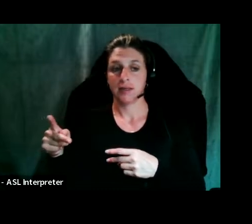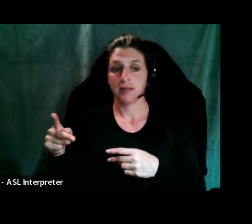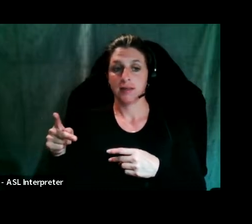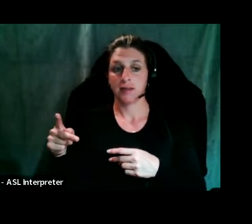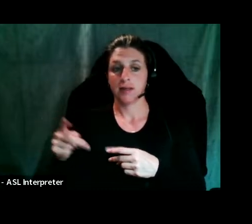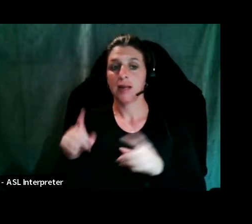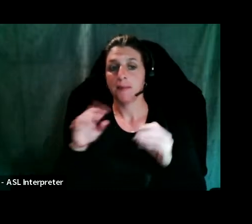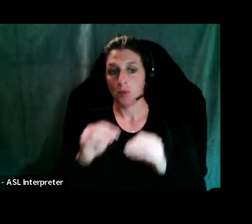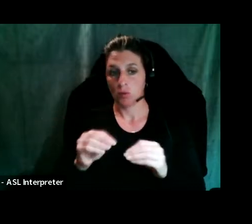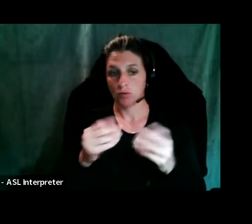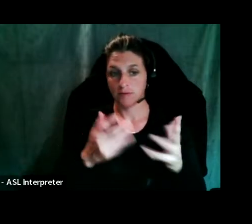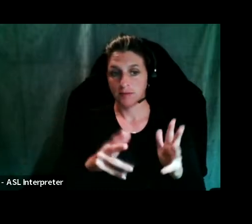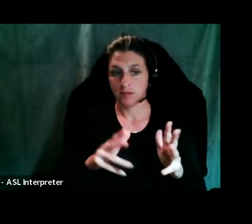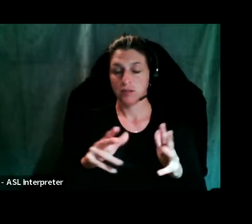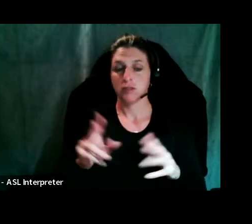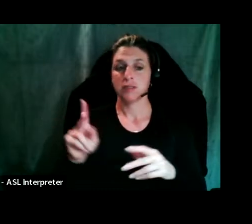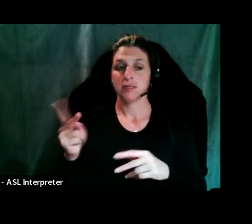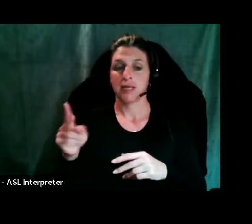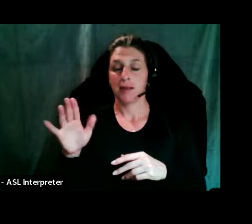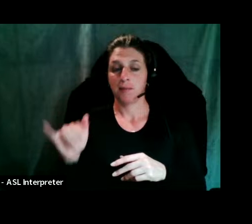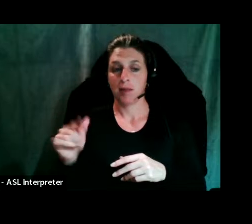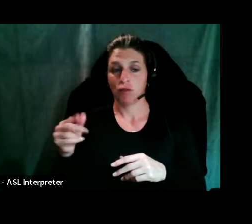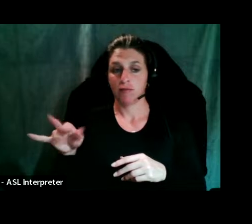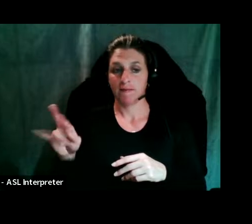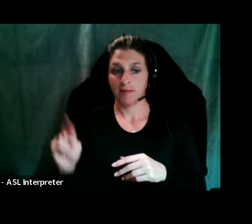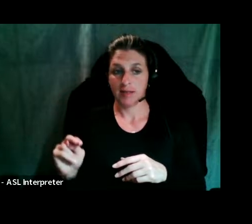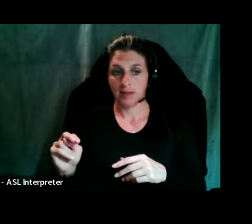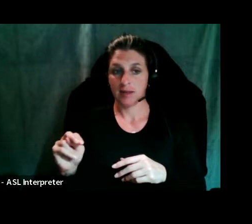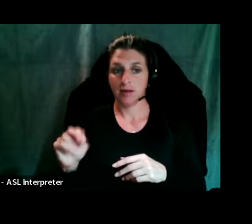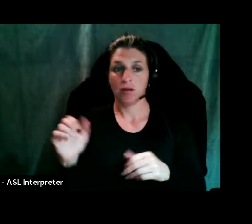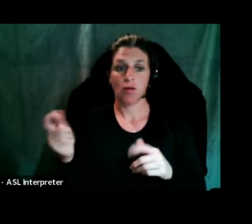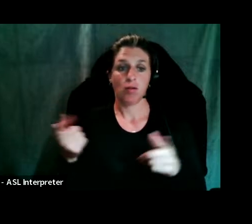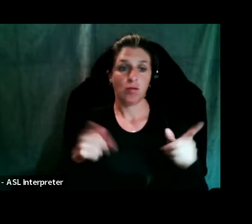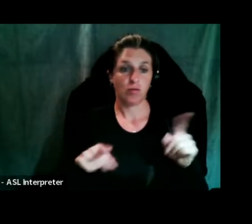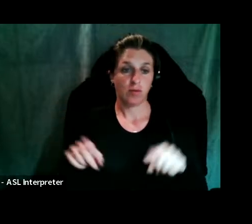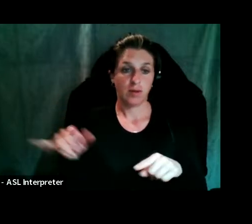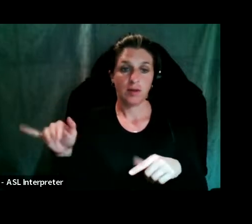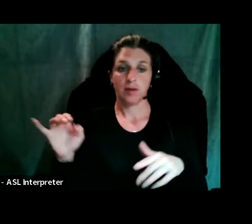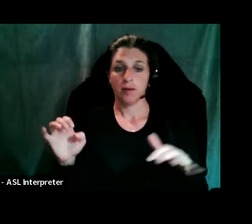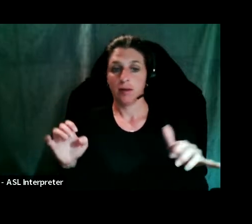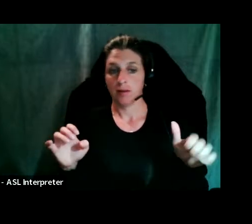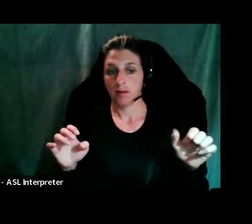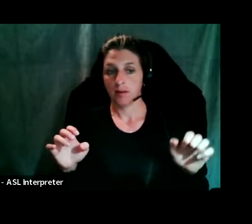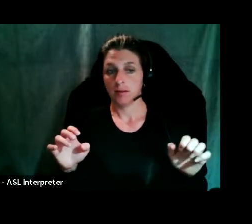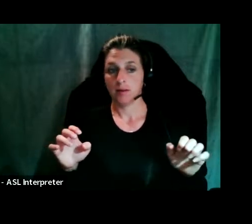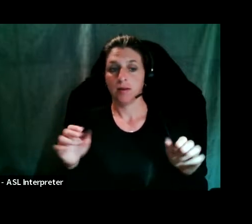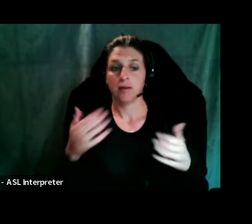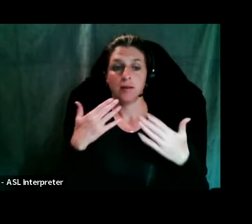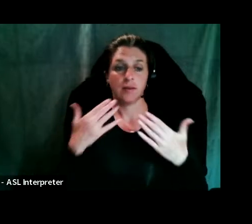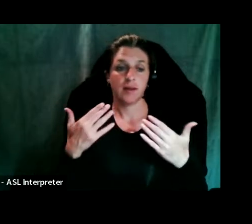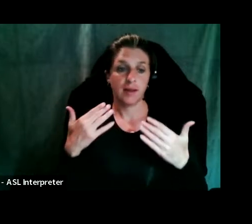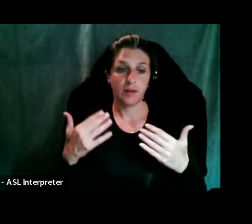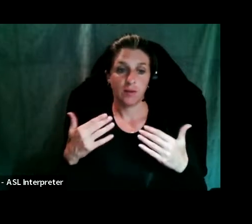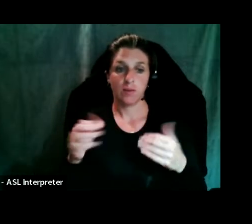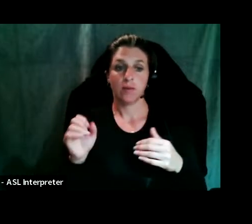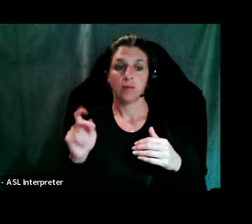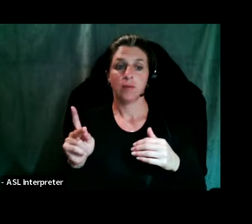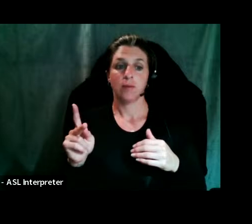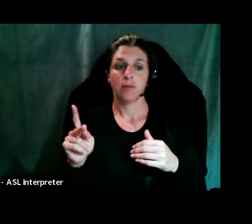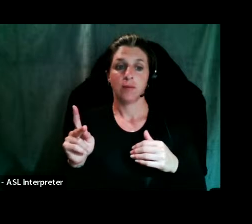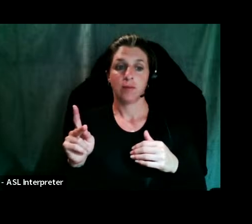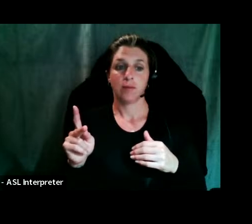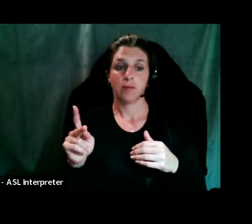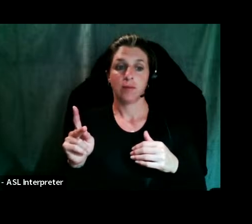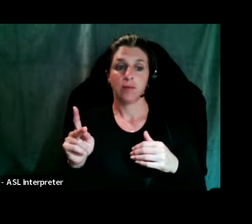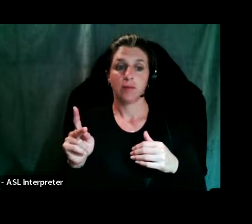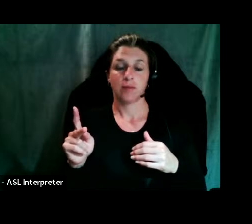the motion, second by trustee Griffin. All in favor? Aye. Aye. Thank you. Okay,